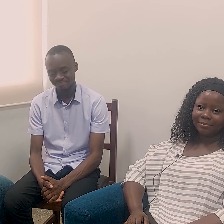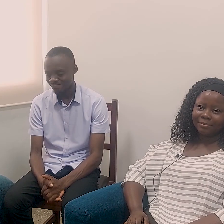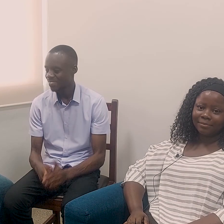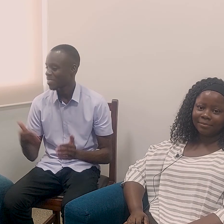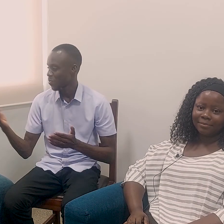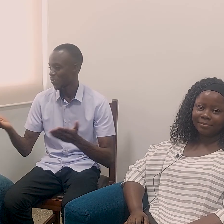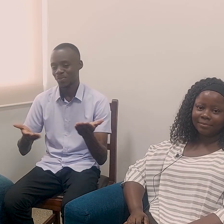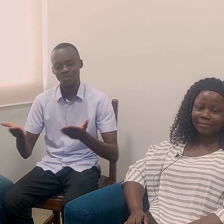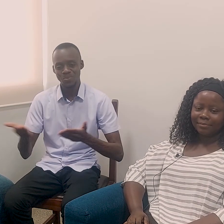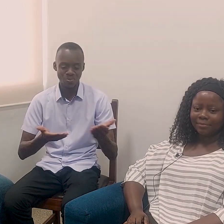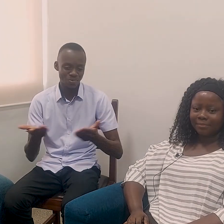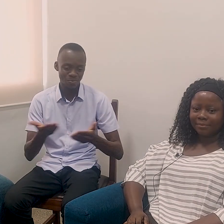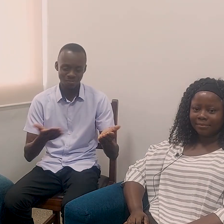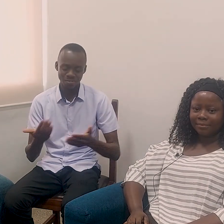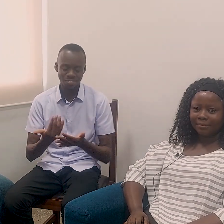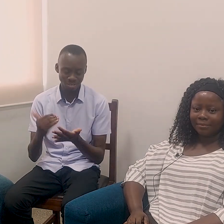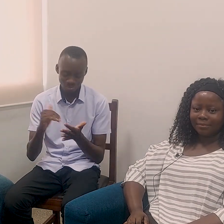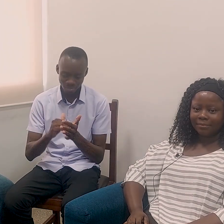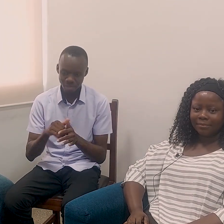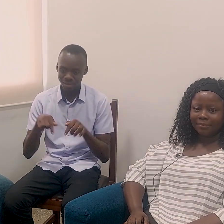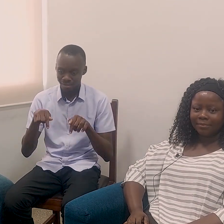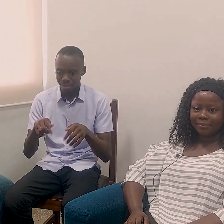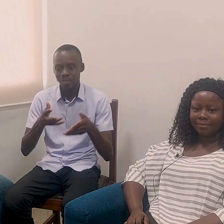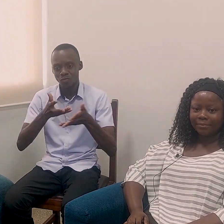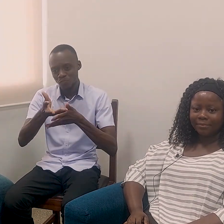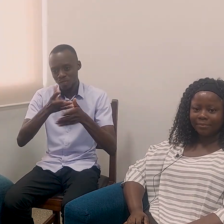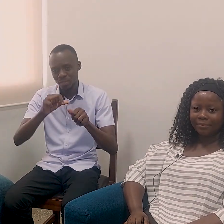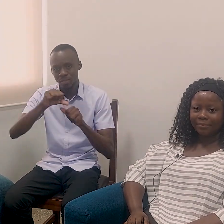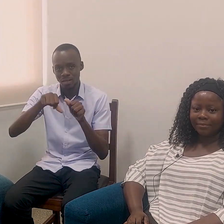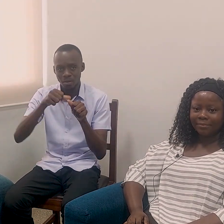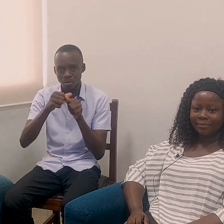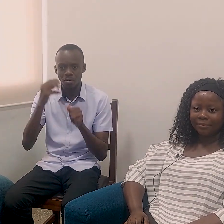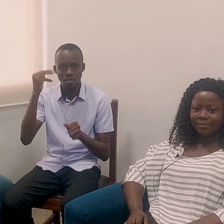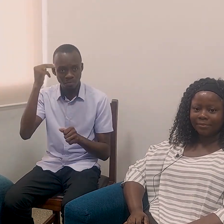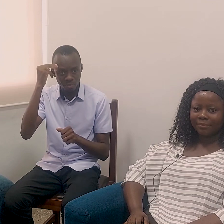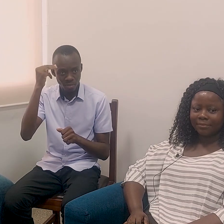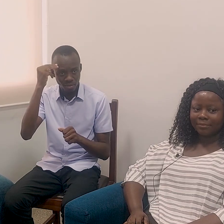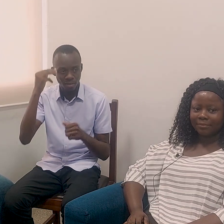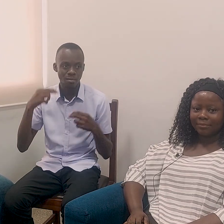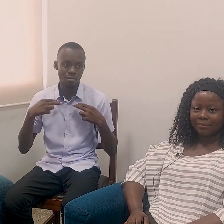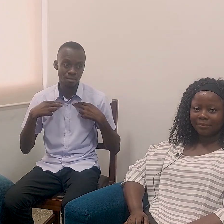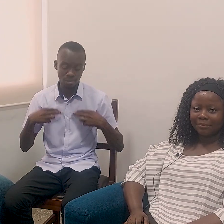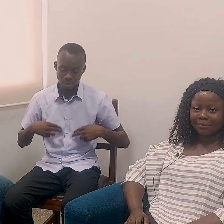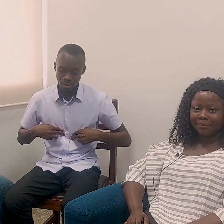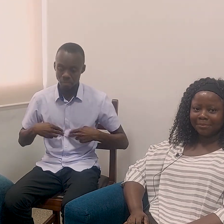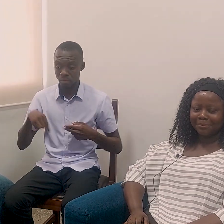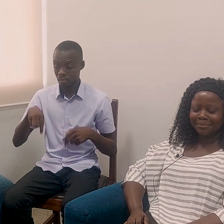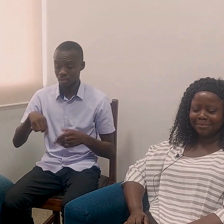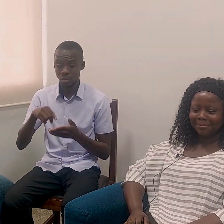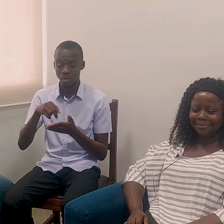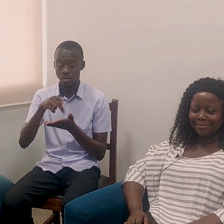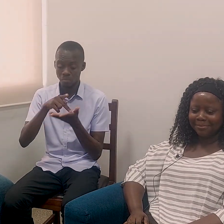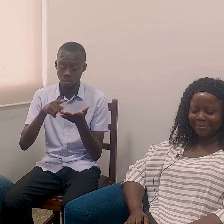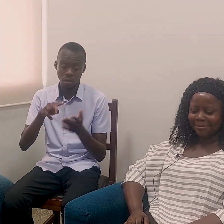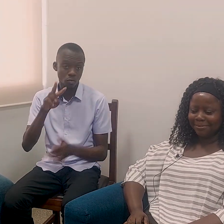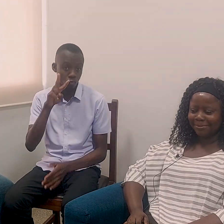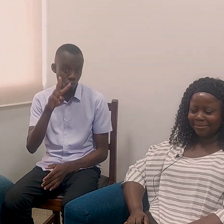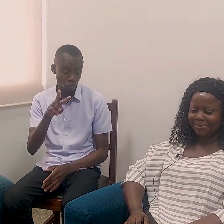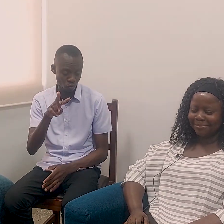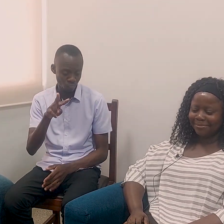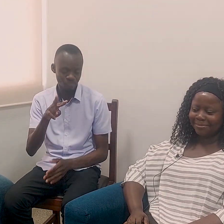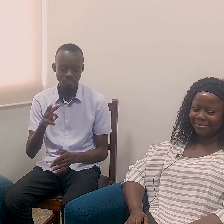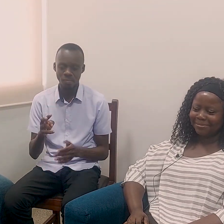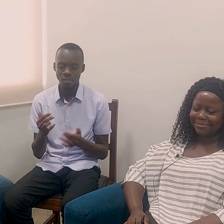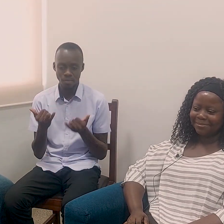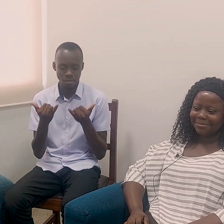Welcome back to our conversation on mental health, and this is the second part of what we want to talk about. So, here we are